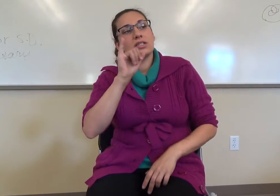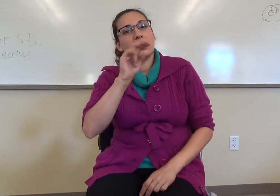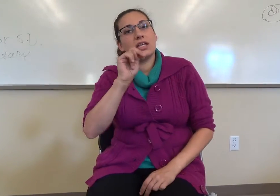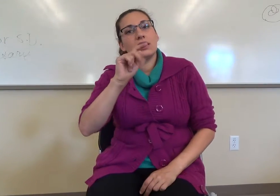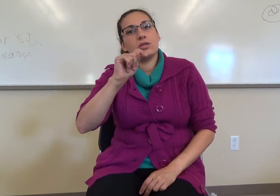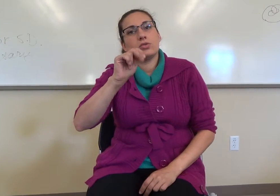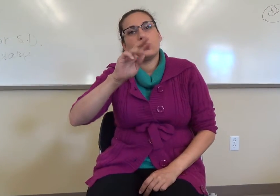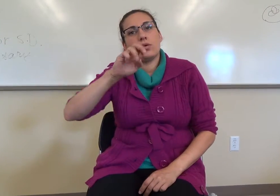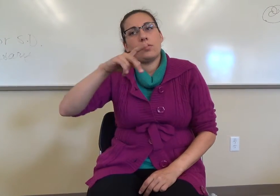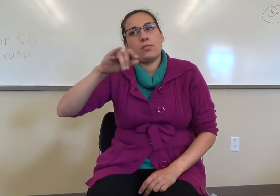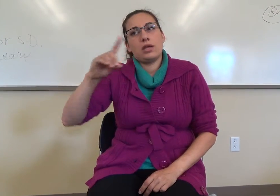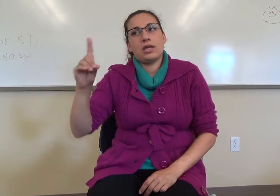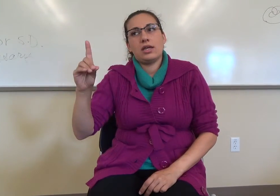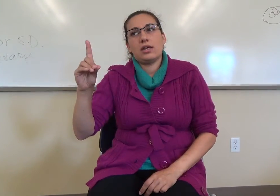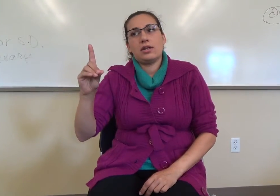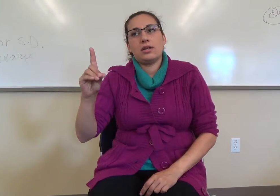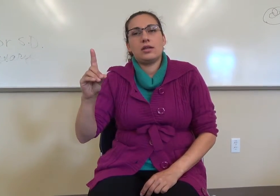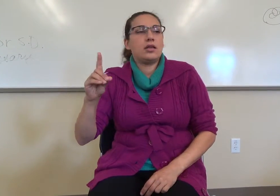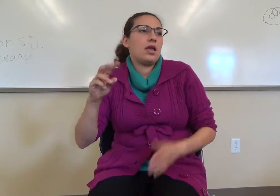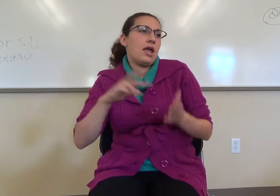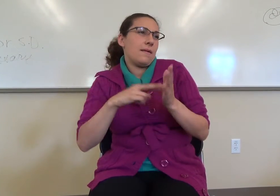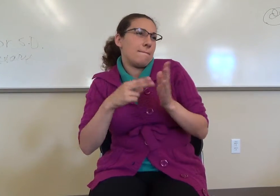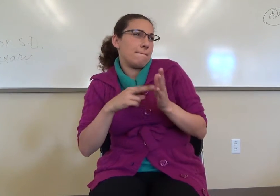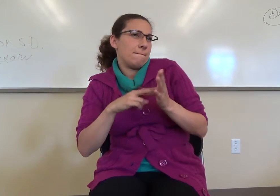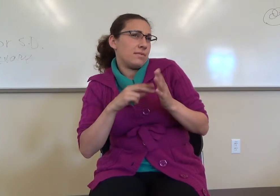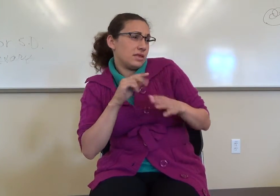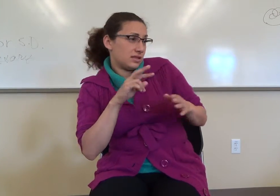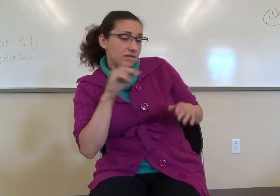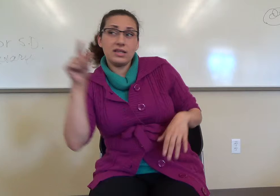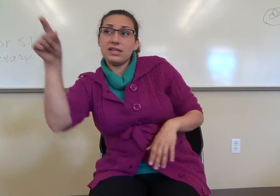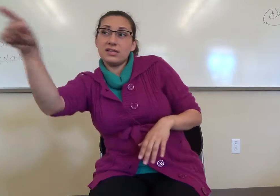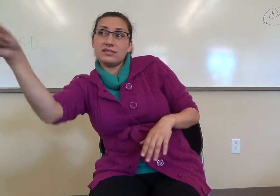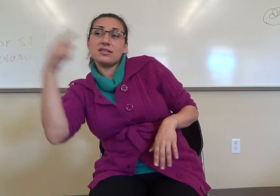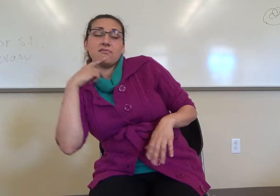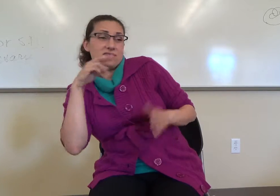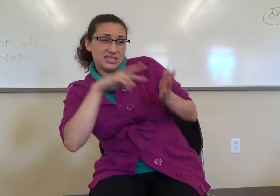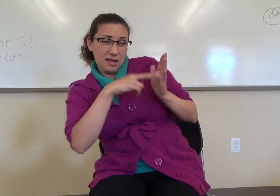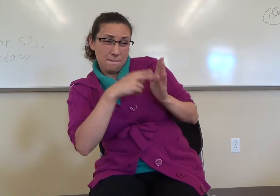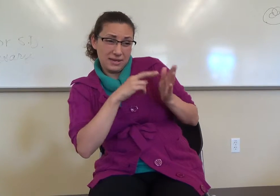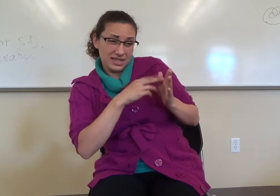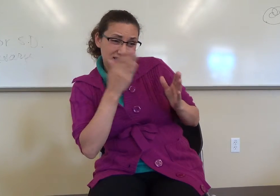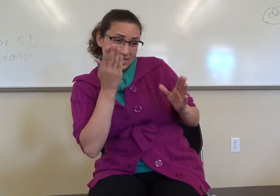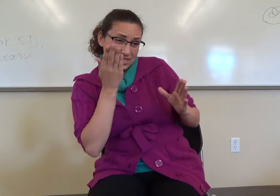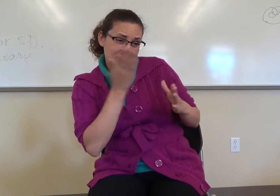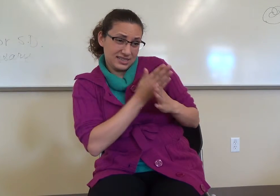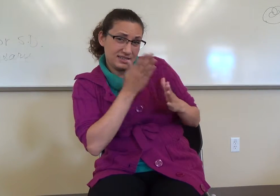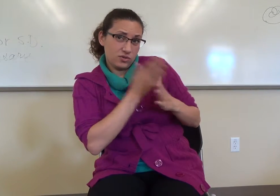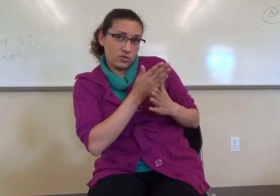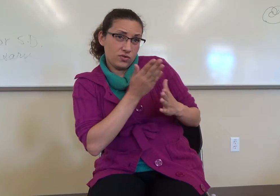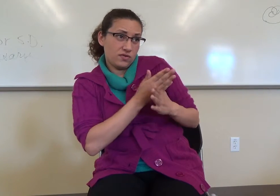Intrepid, does it mean interfere? Guess what? Does it have any similarity to